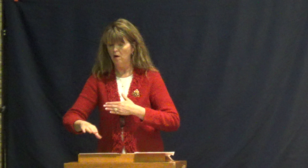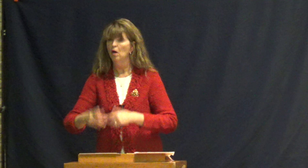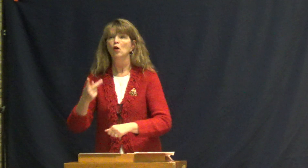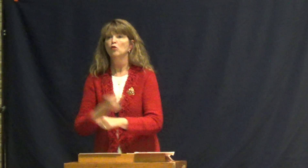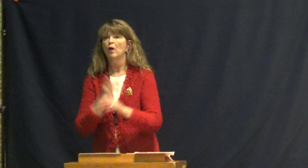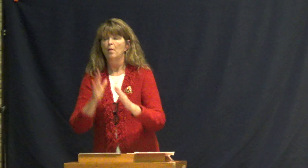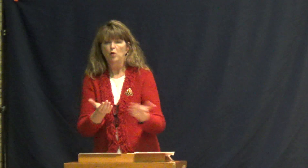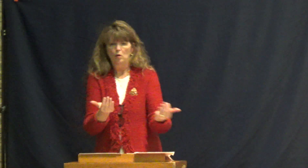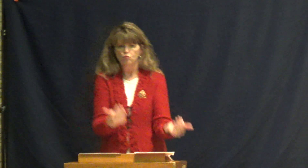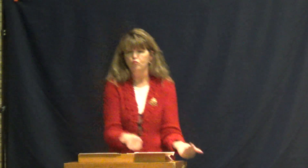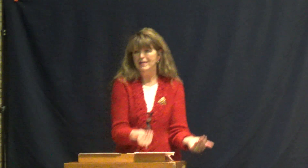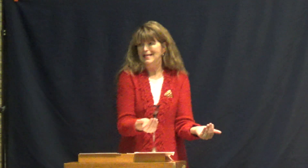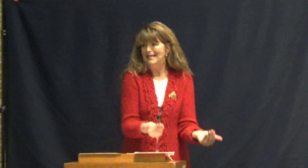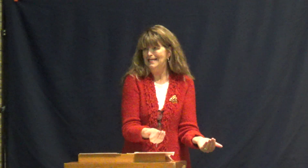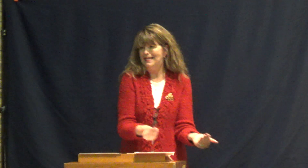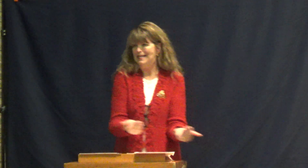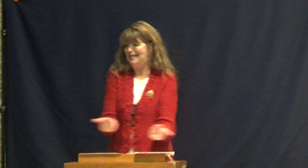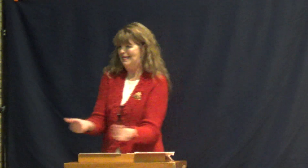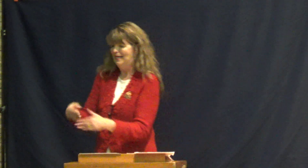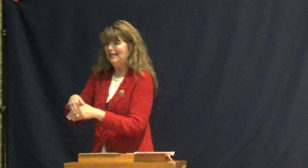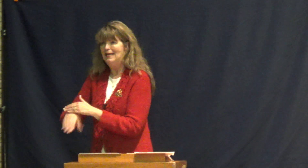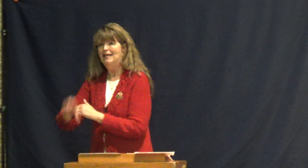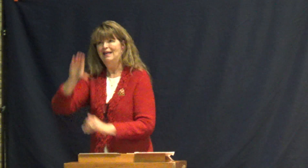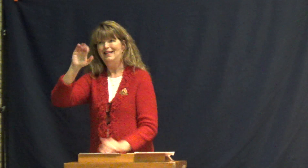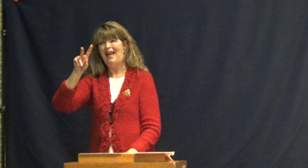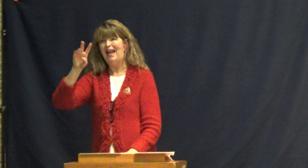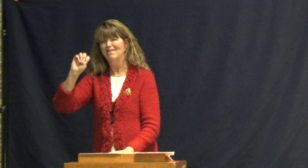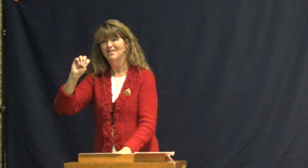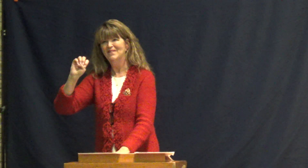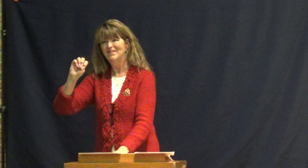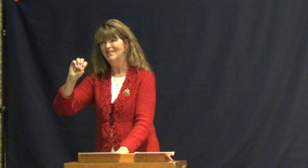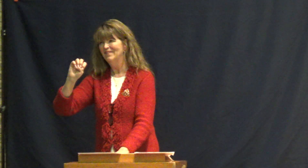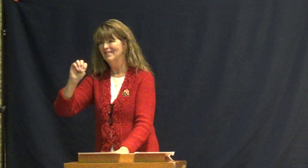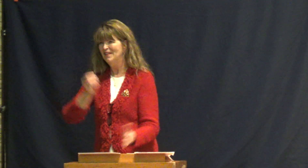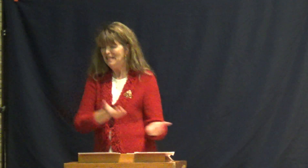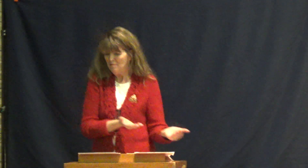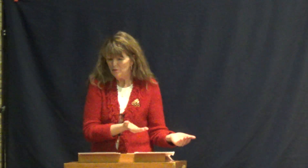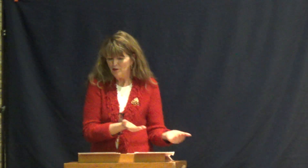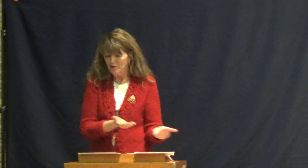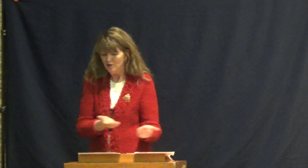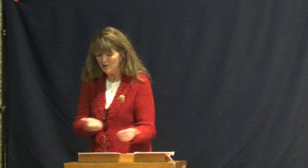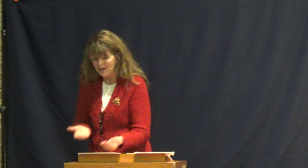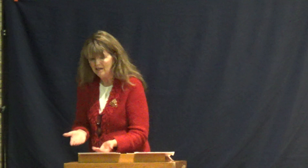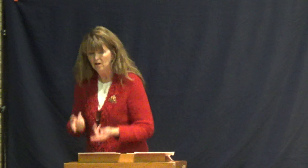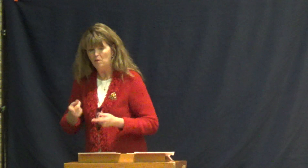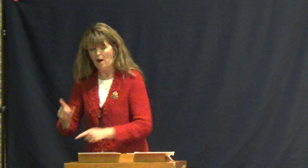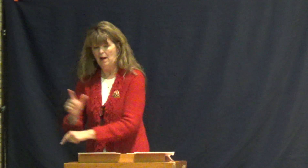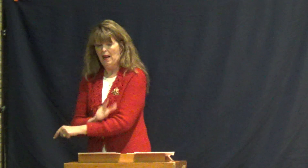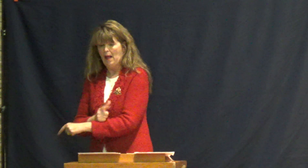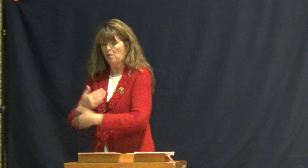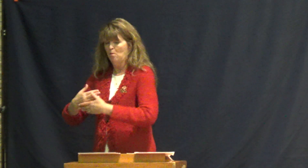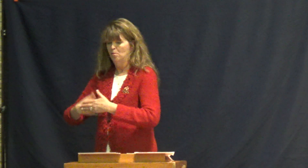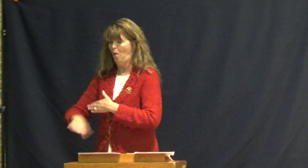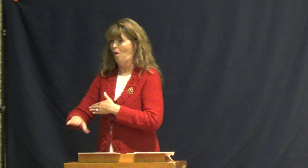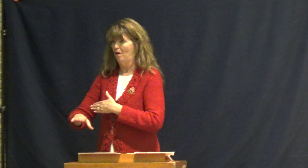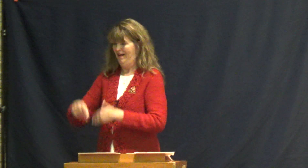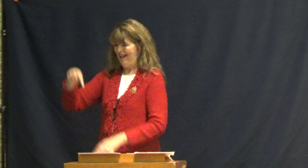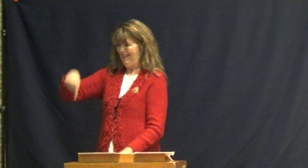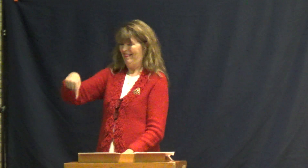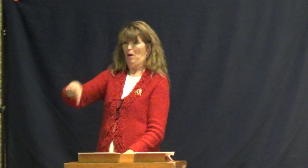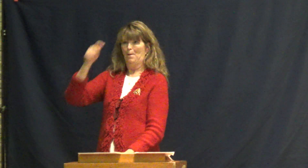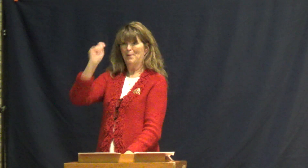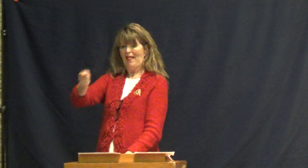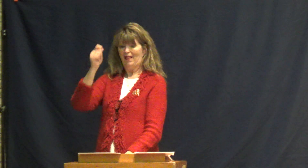When a ewe was ready to lamb, the shepherds would bring the ewe into one of the caves surrounding